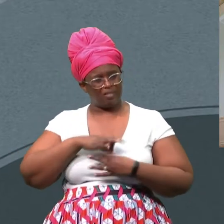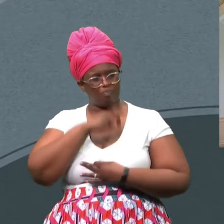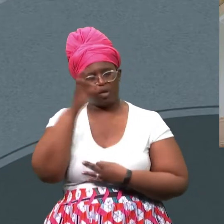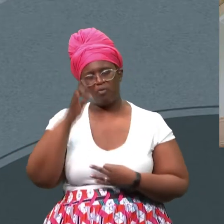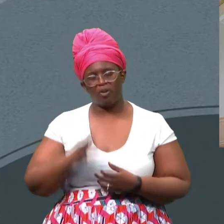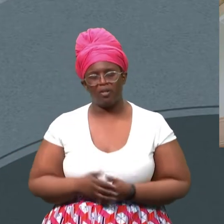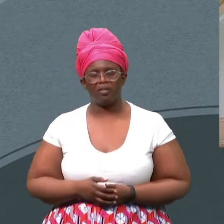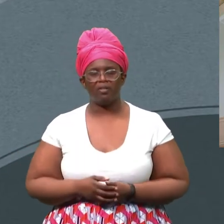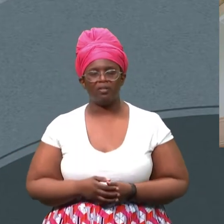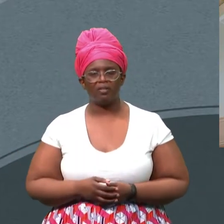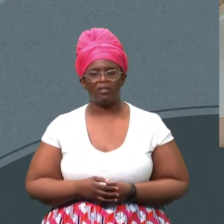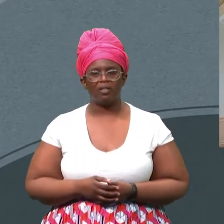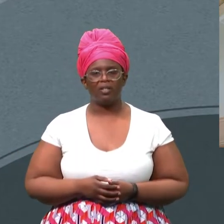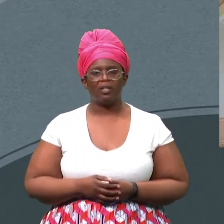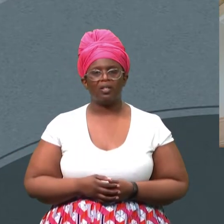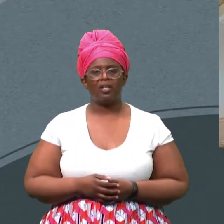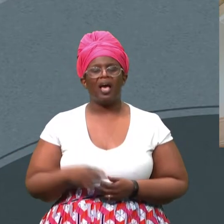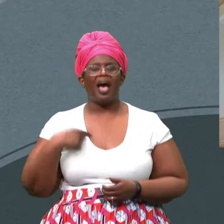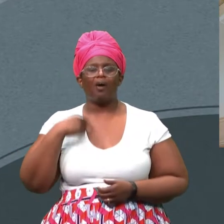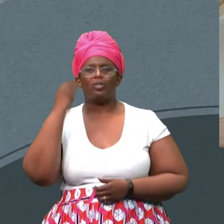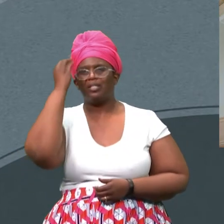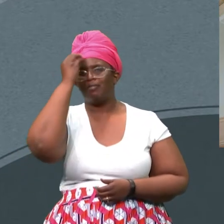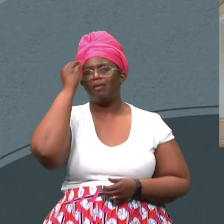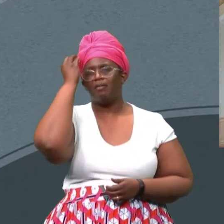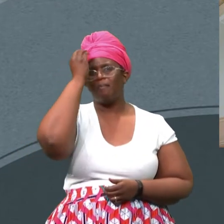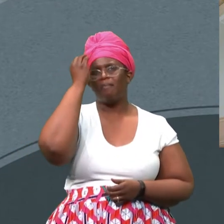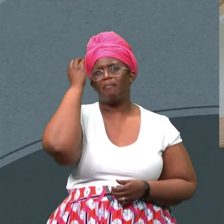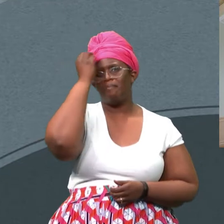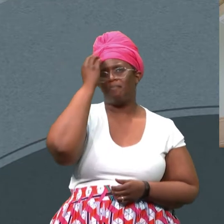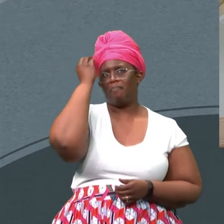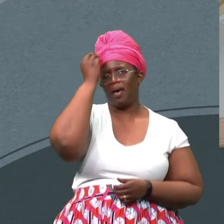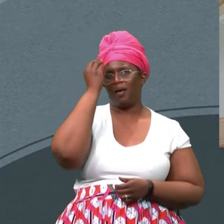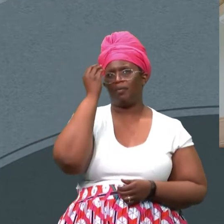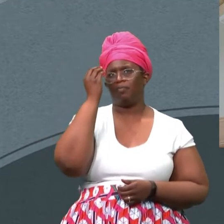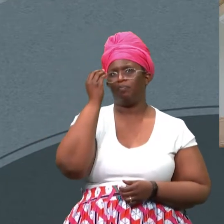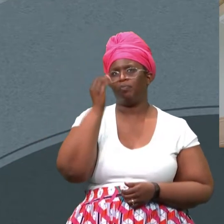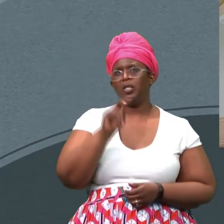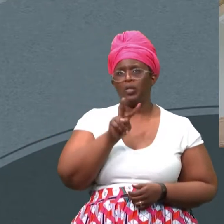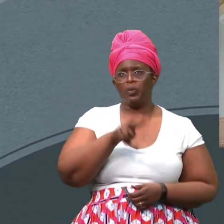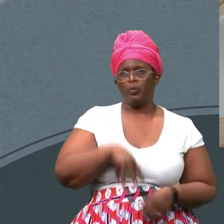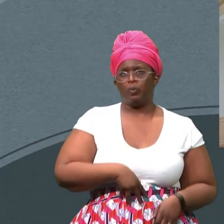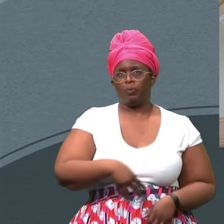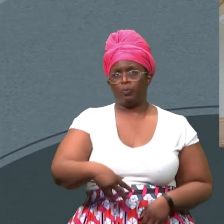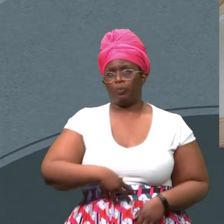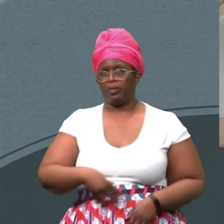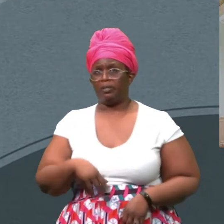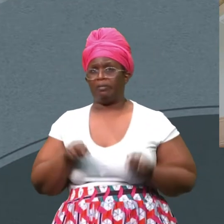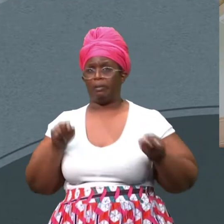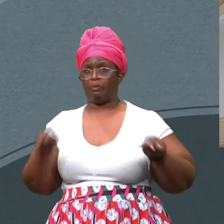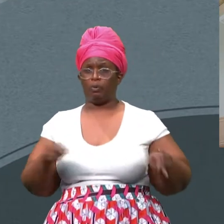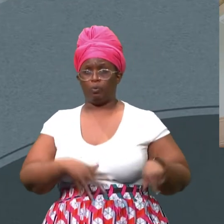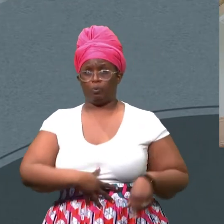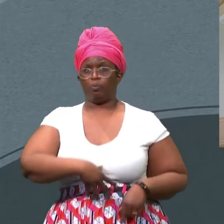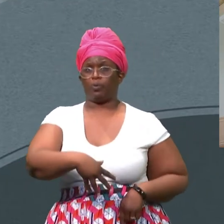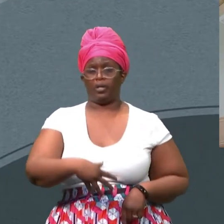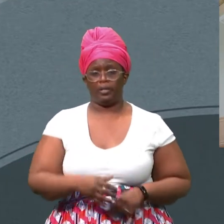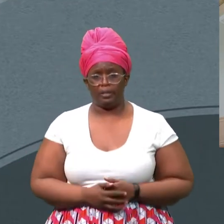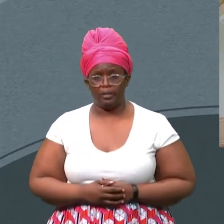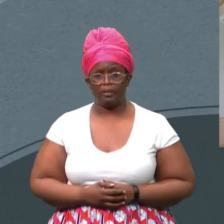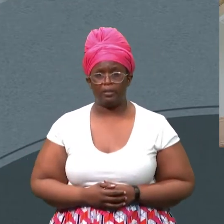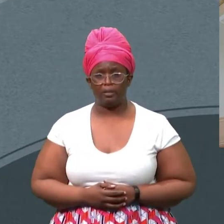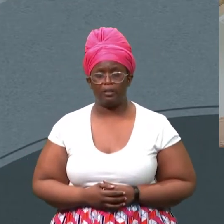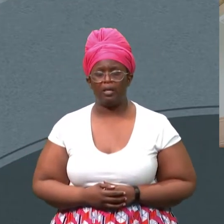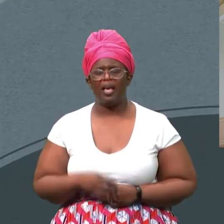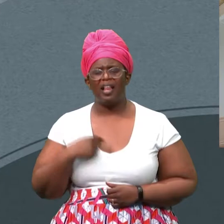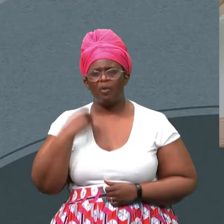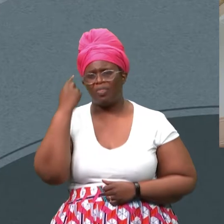I think we all need, I was reflecting upon the two pregnant women in the text. And I was reflecting